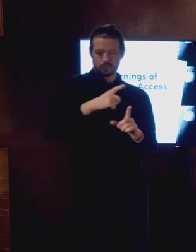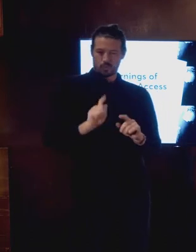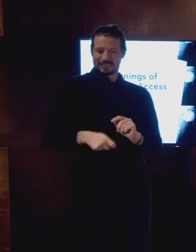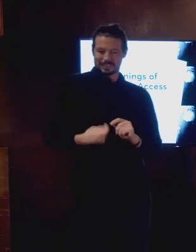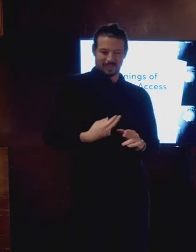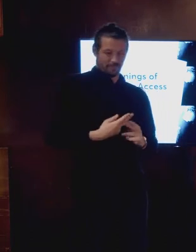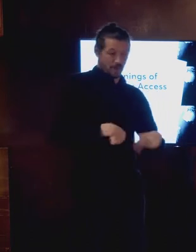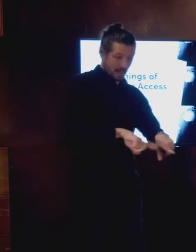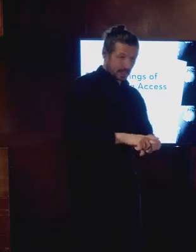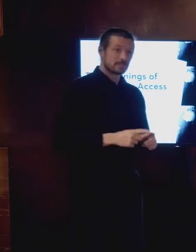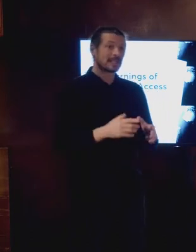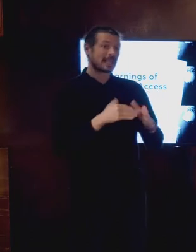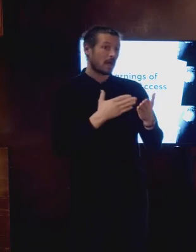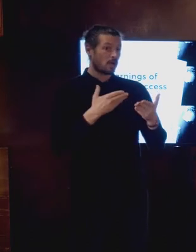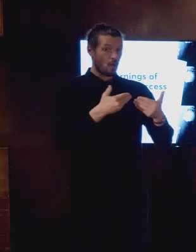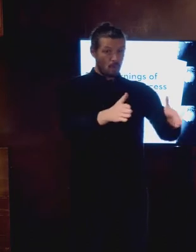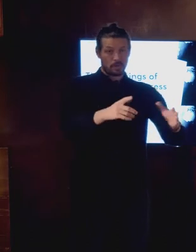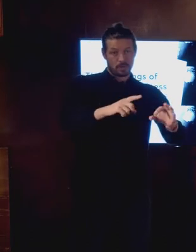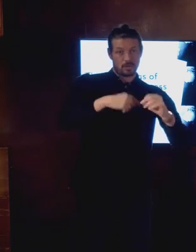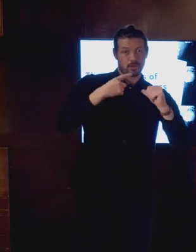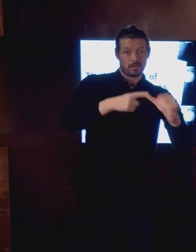in the audience now.